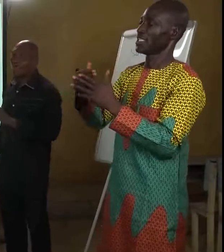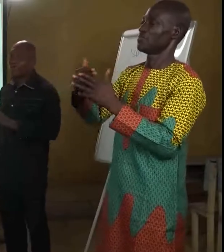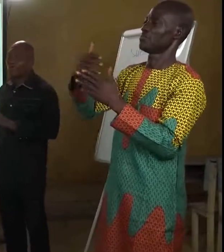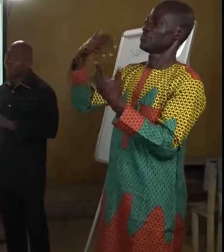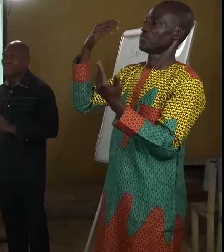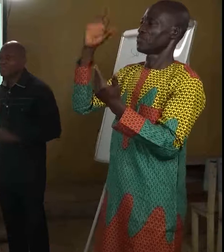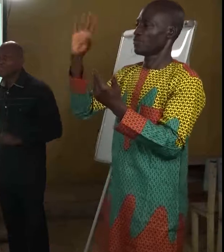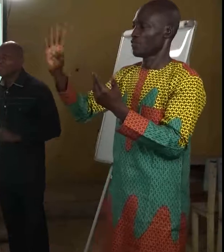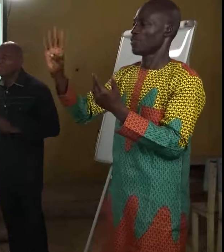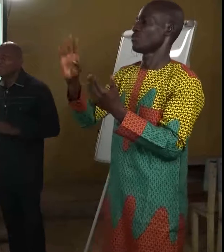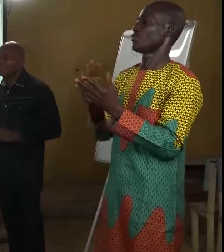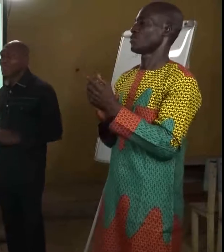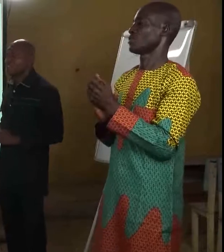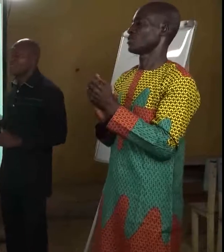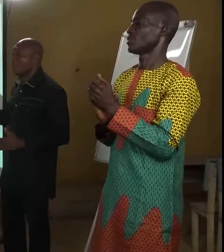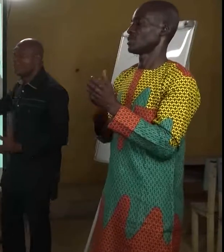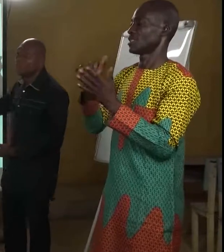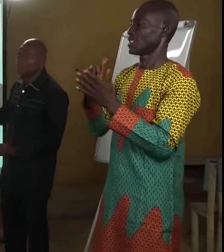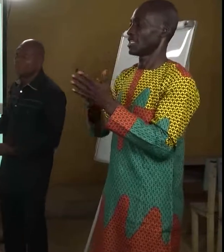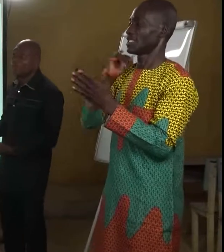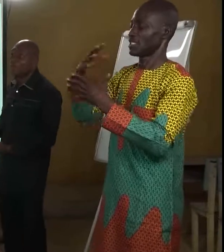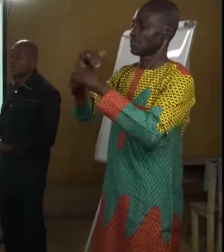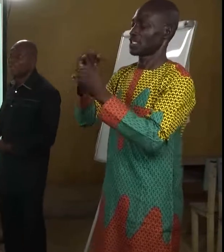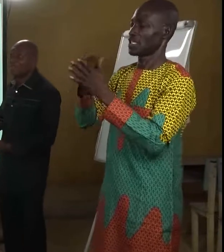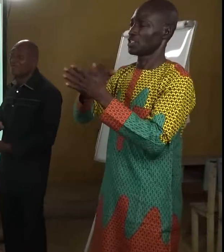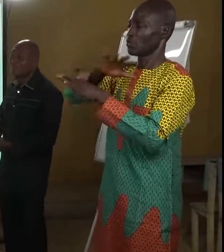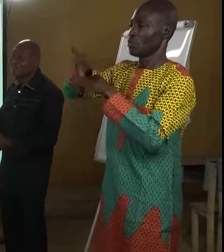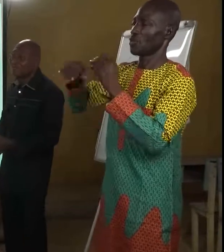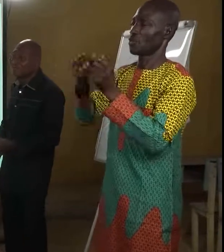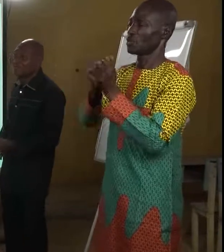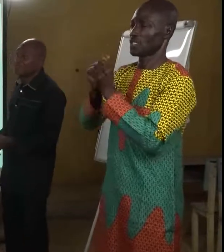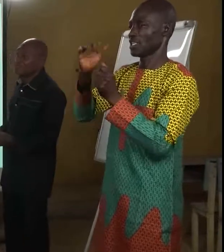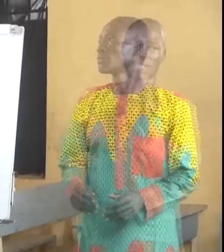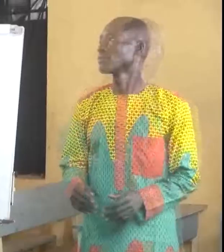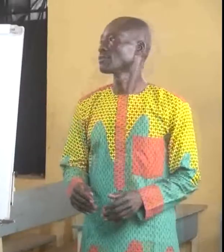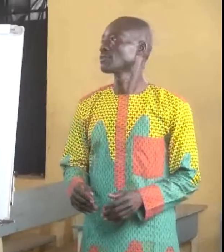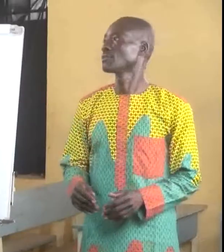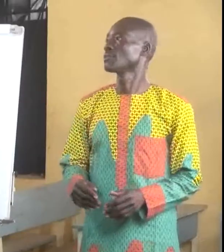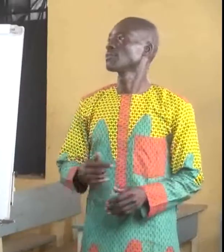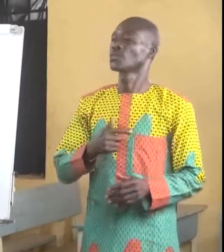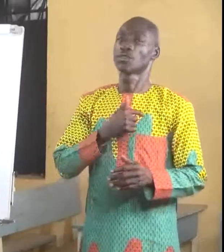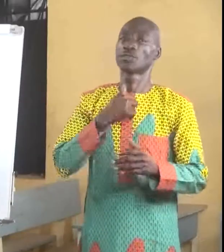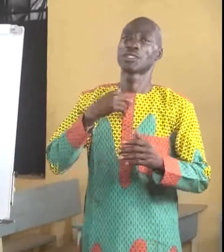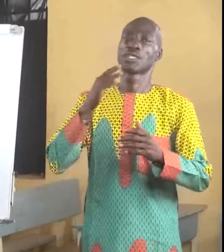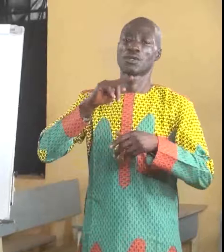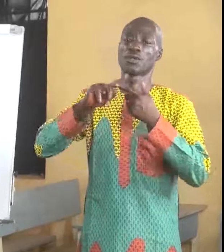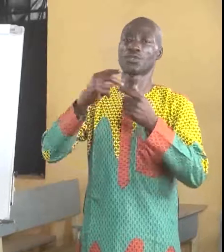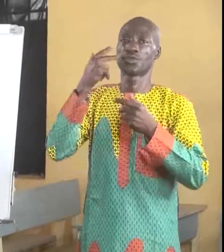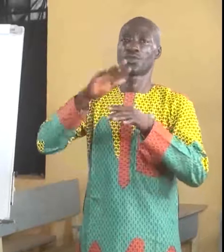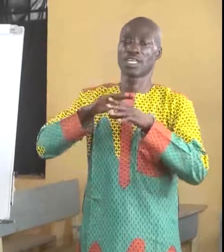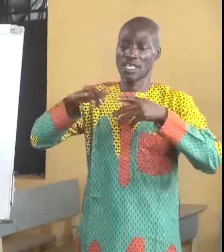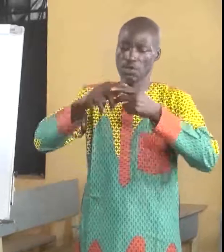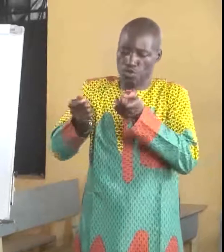to answer 4 questions in B. That is making all of them altogether 5 questions. We have to look at how to